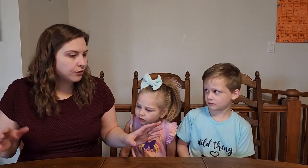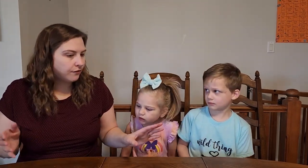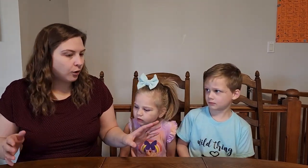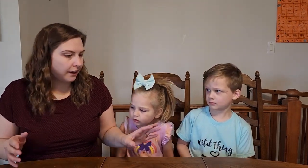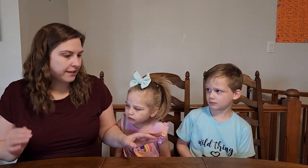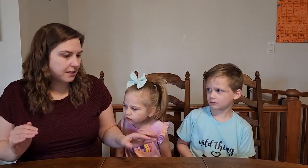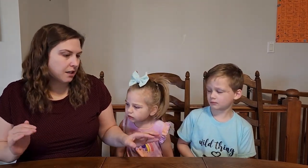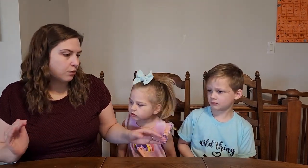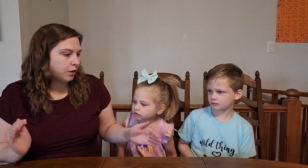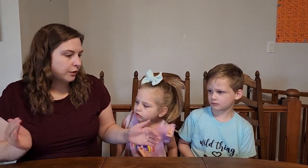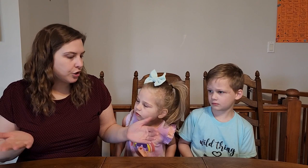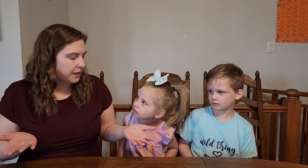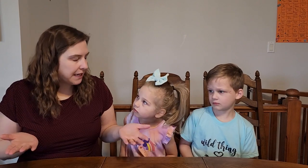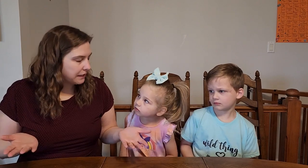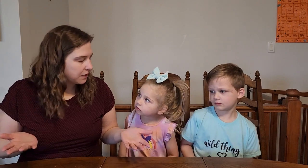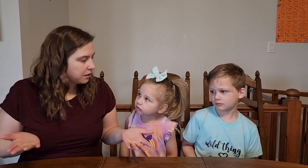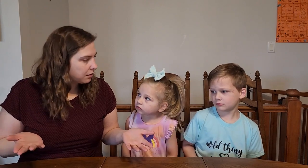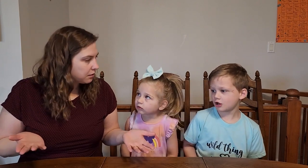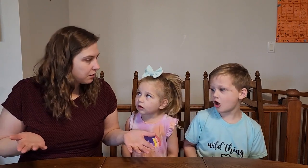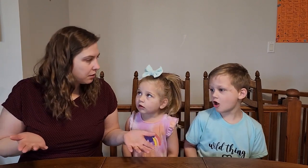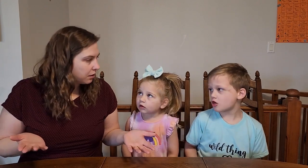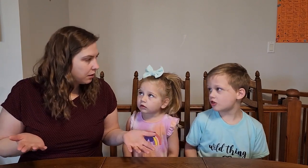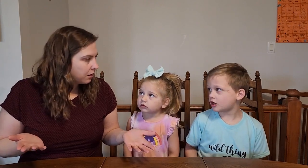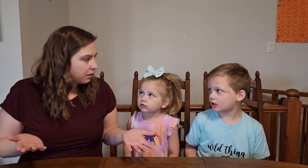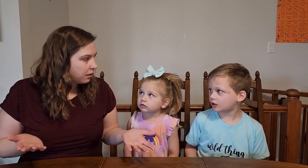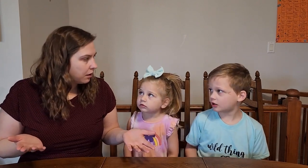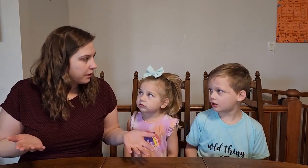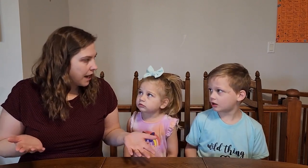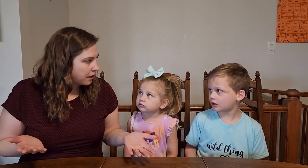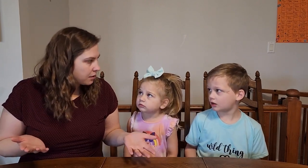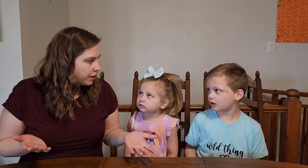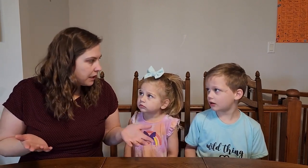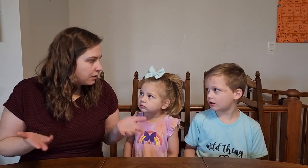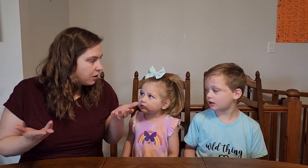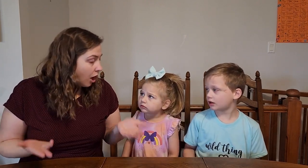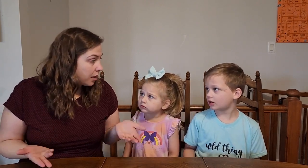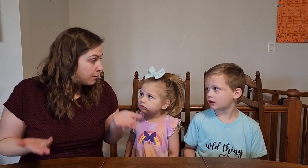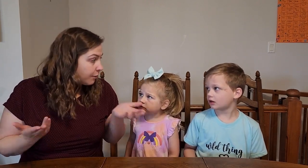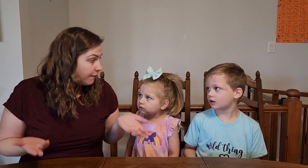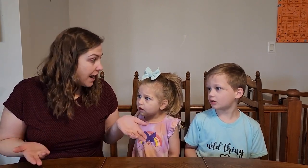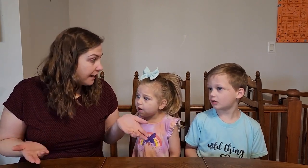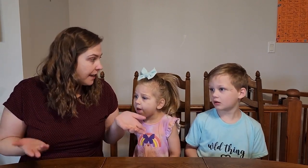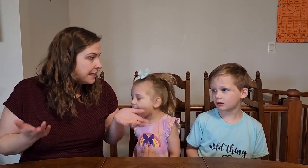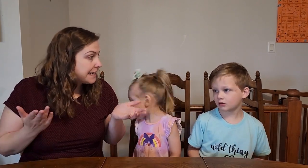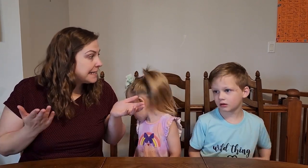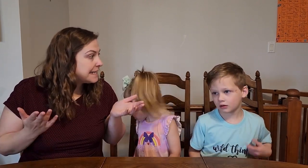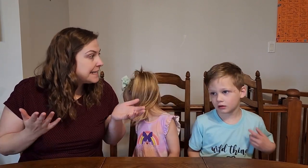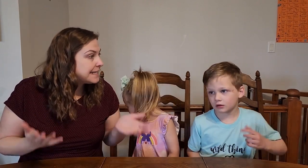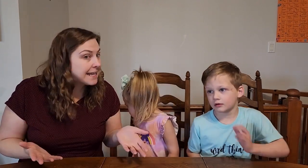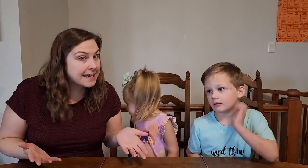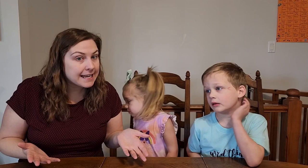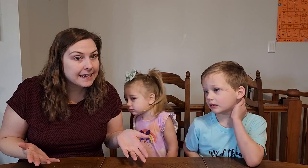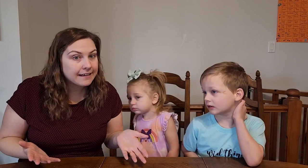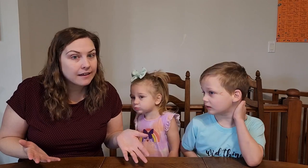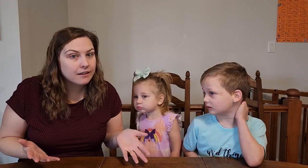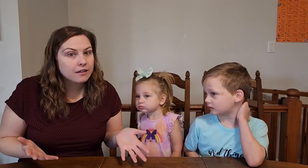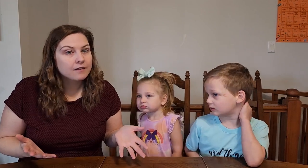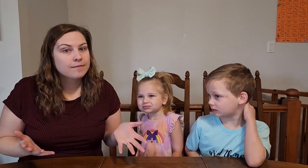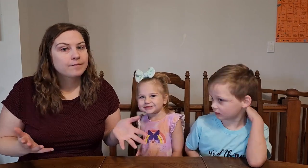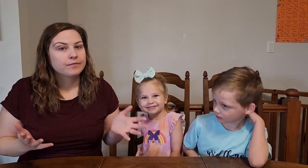in the forest, what would you eat? Nothing. Yeah, so they needed God to provide. And he did.